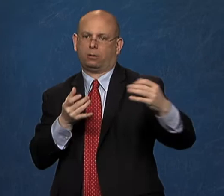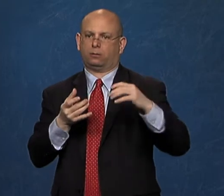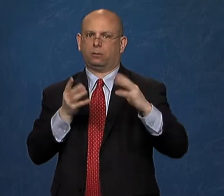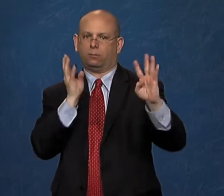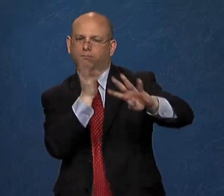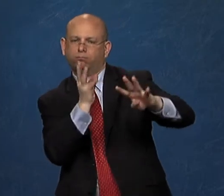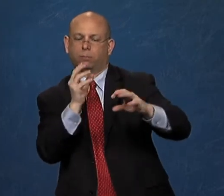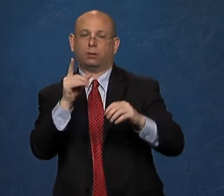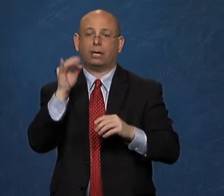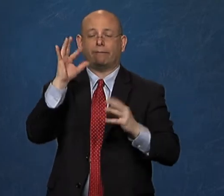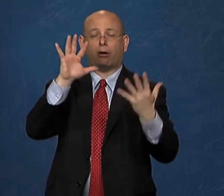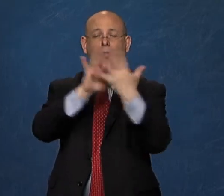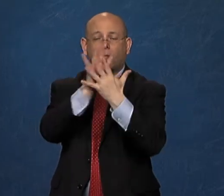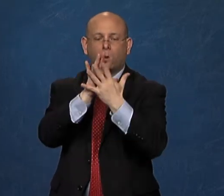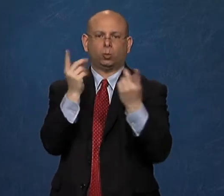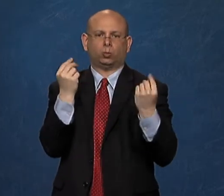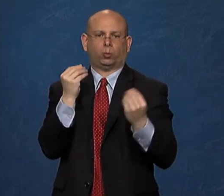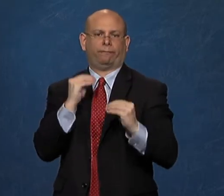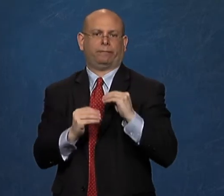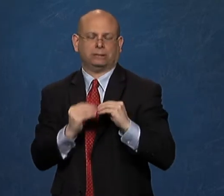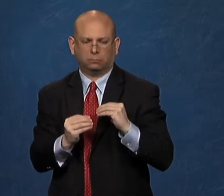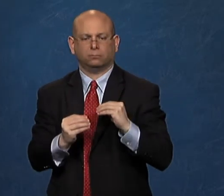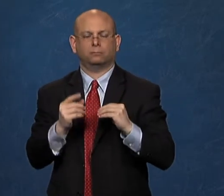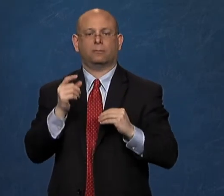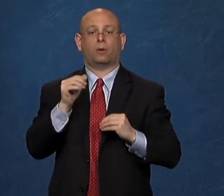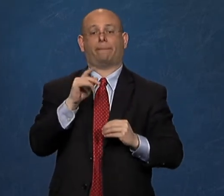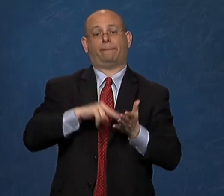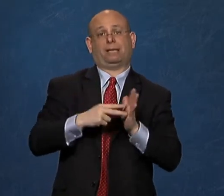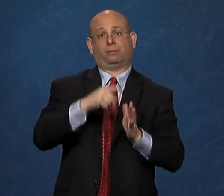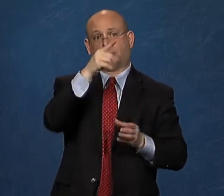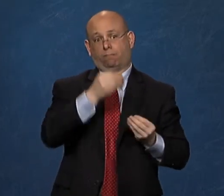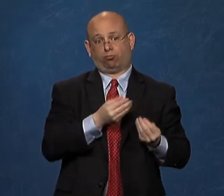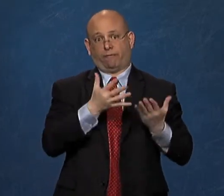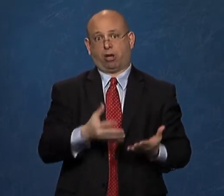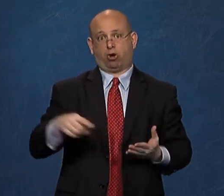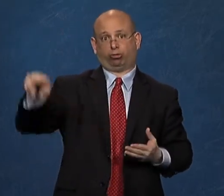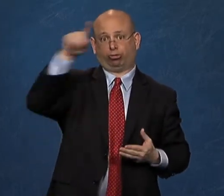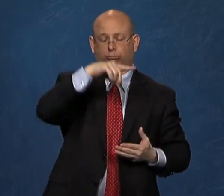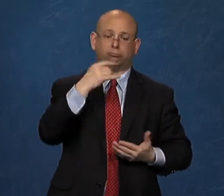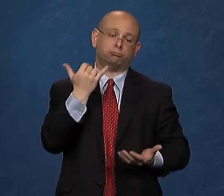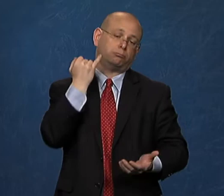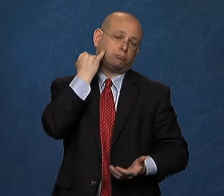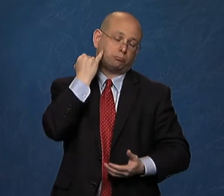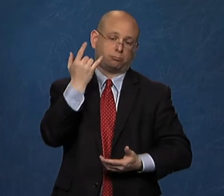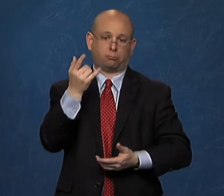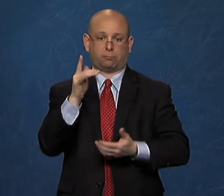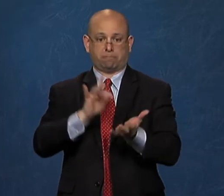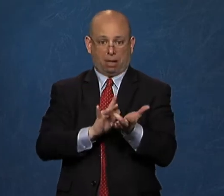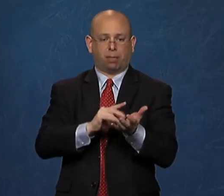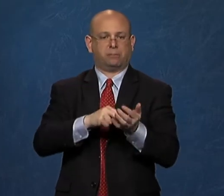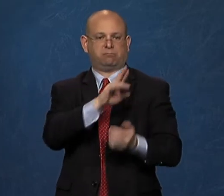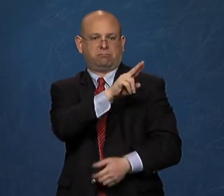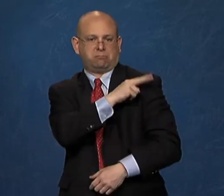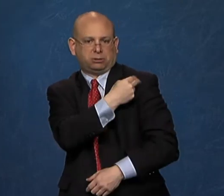sure that the line is connected and that full streamer is coming through, and that they are able to troubleshoot should there be a video problem or audio